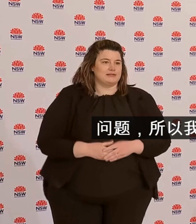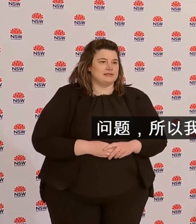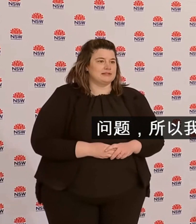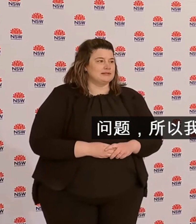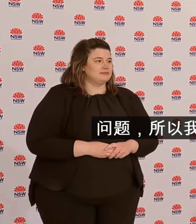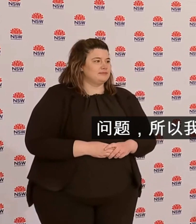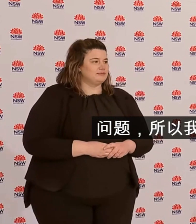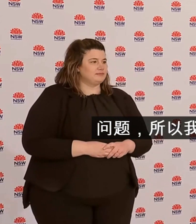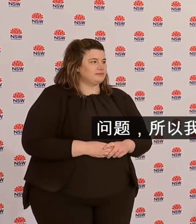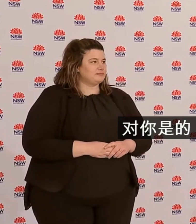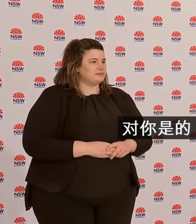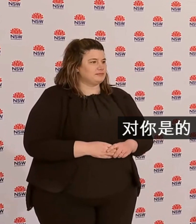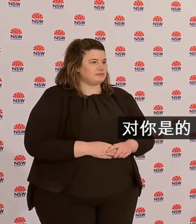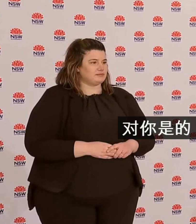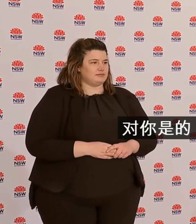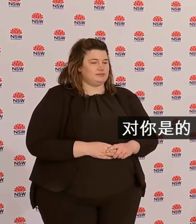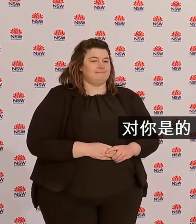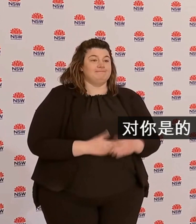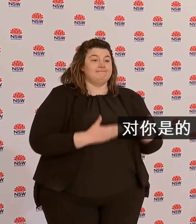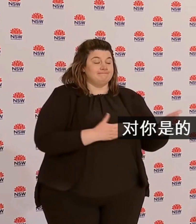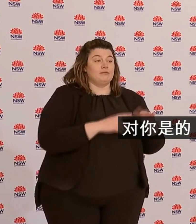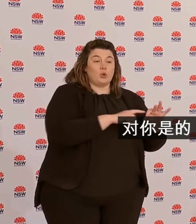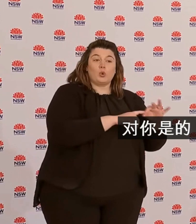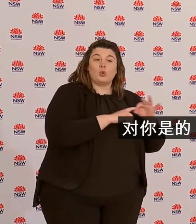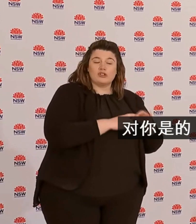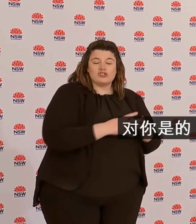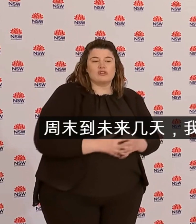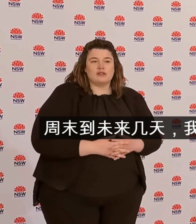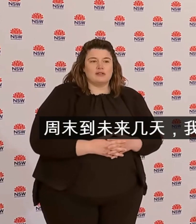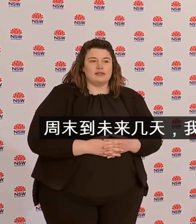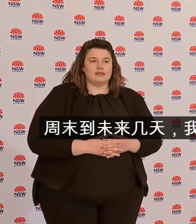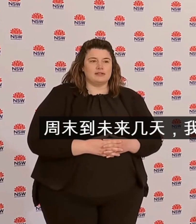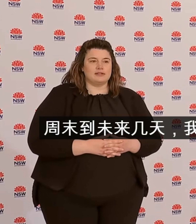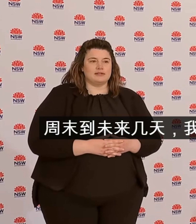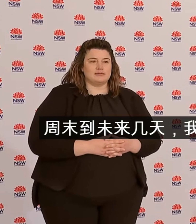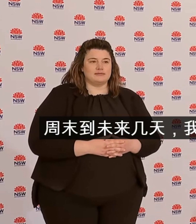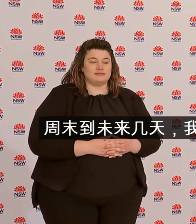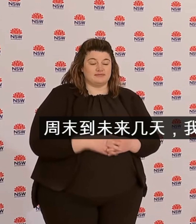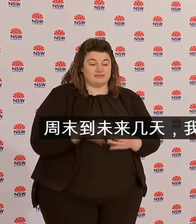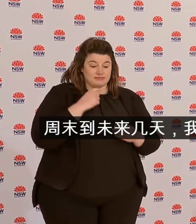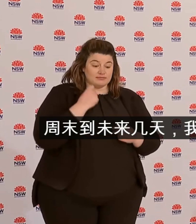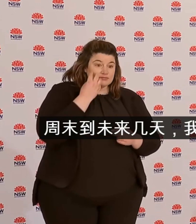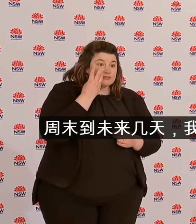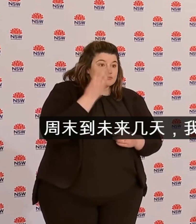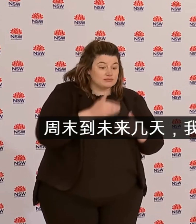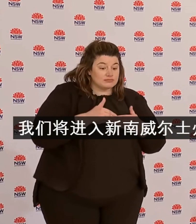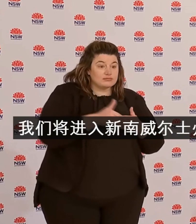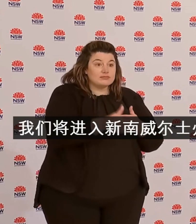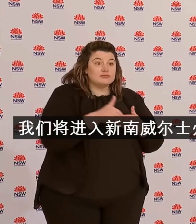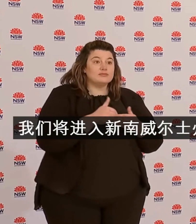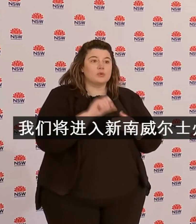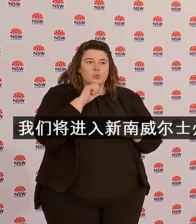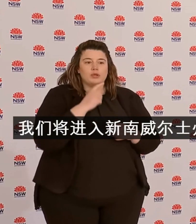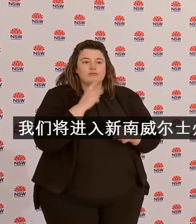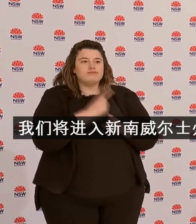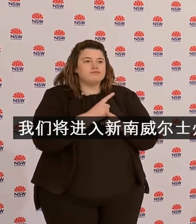this question already. Sorry, I'll just ask Ursula to come back to you. Yeah. The next steps out of this, you sort of mentioned that over the weekend into the coming days, we'll have some indication of where we're